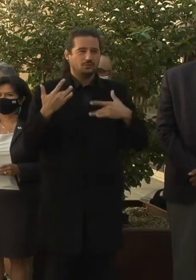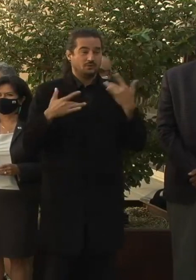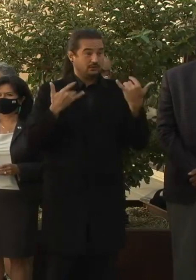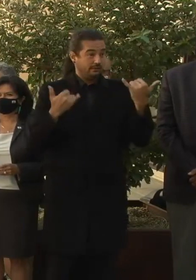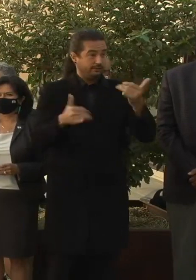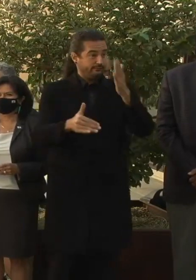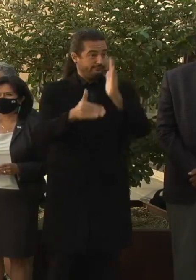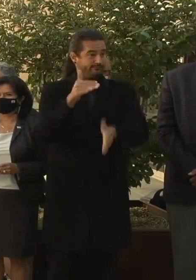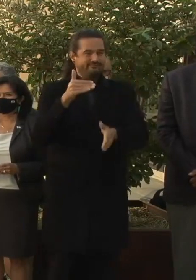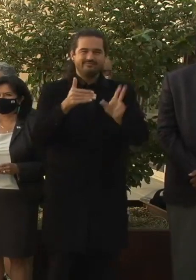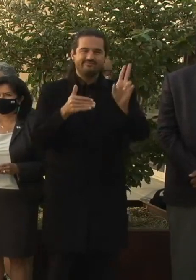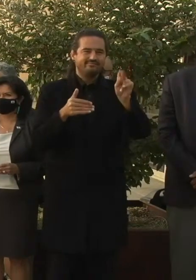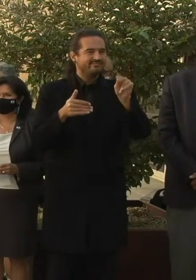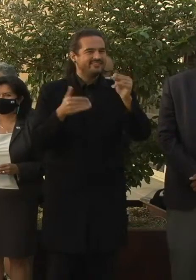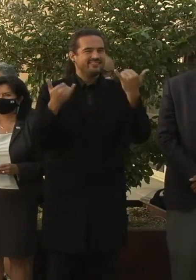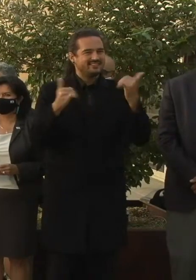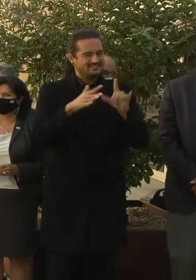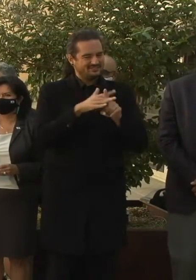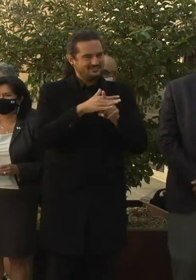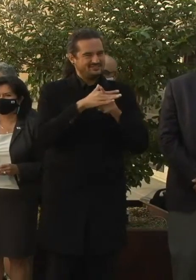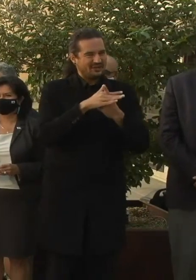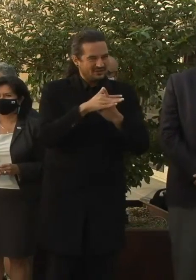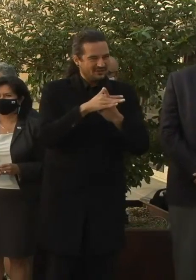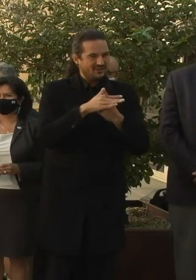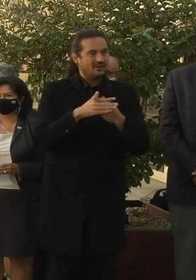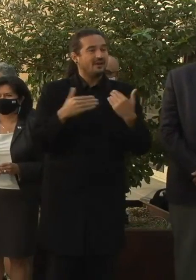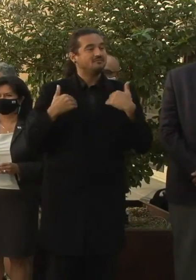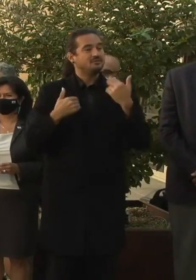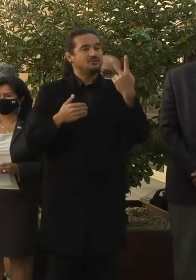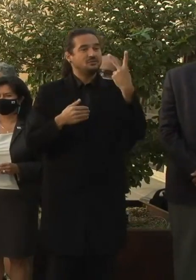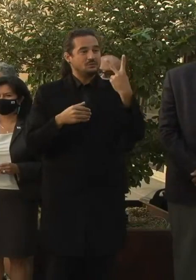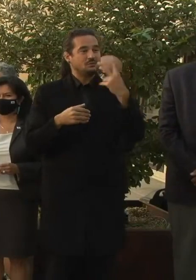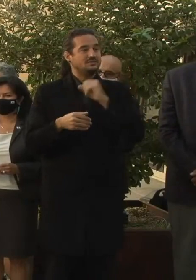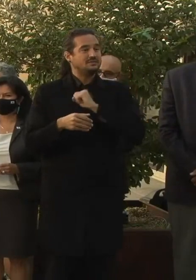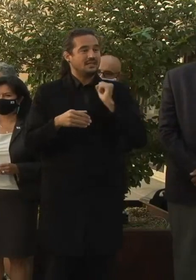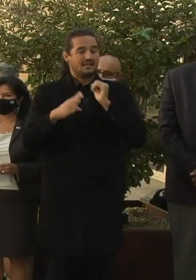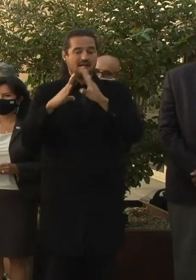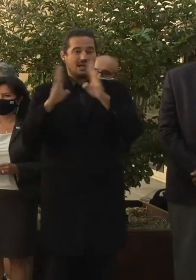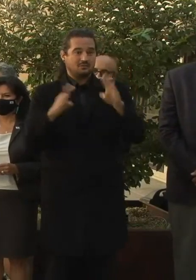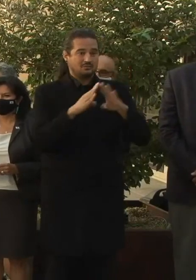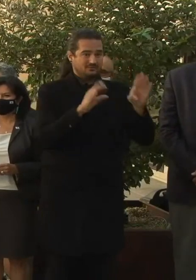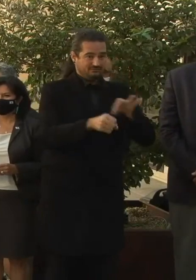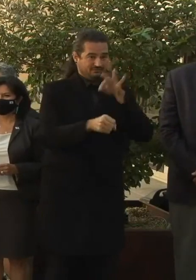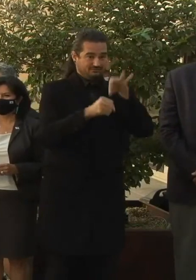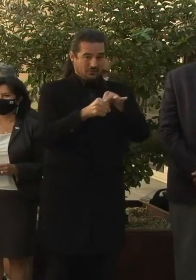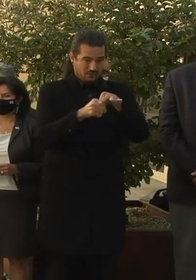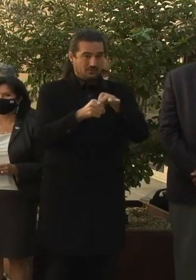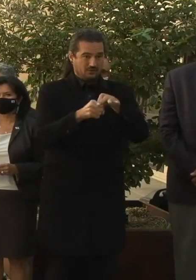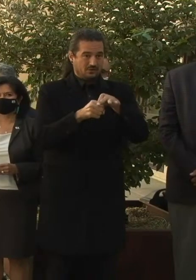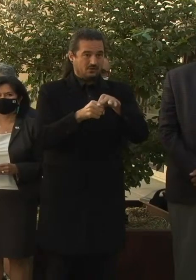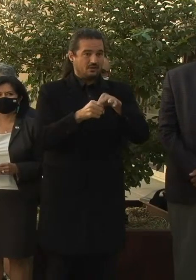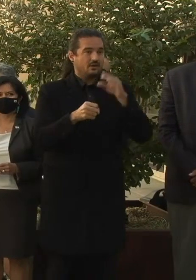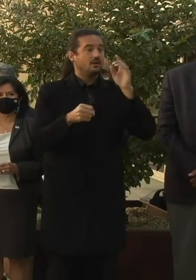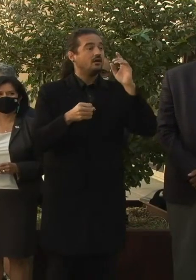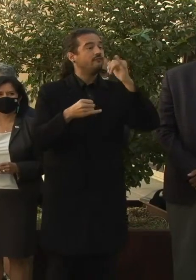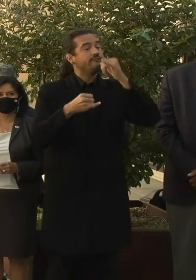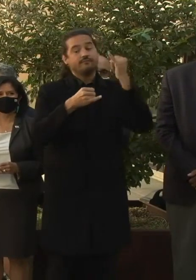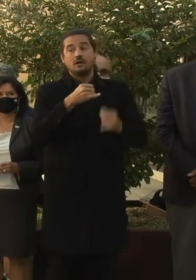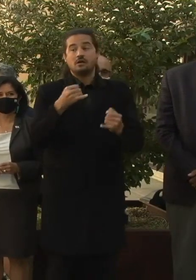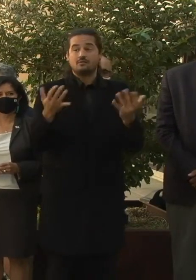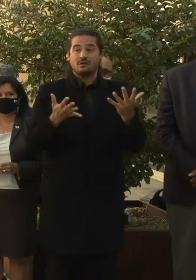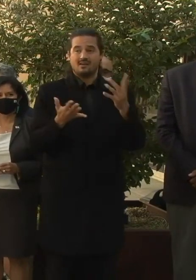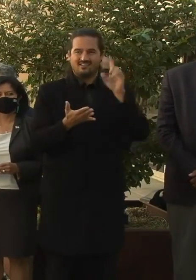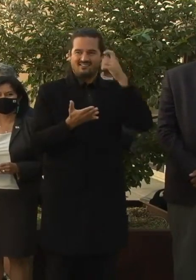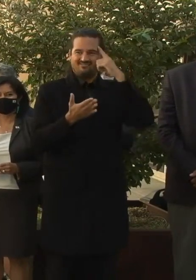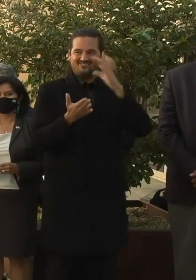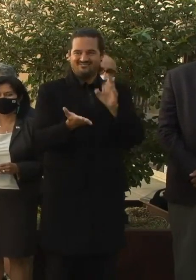2 houses to vote for it, that's not the finish line. The finish line is the governor signing it. And we have a true housing champion